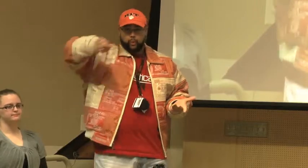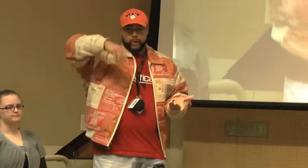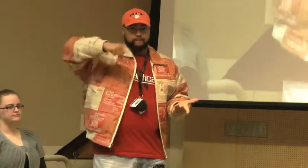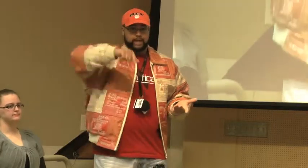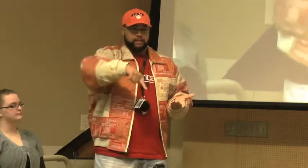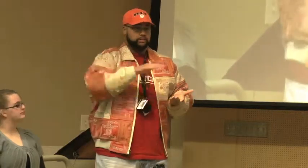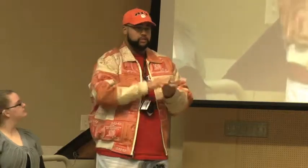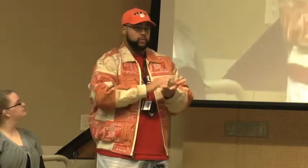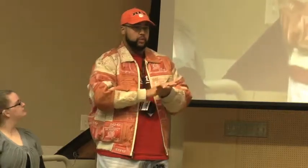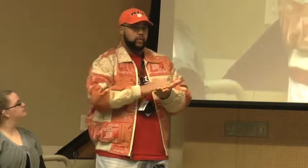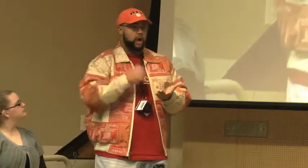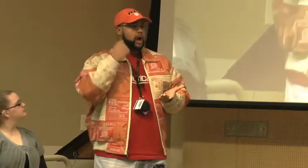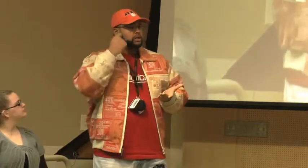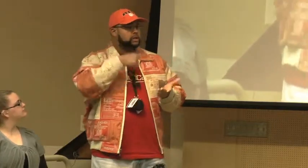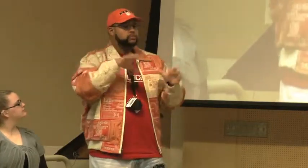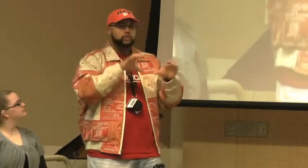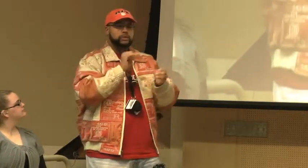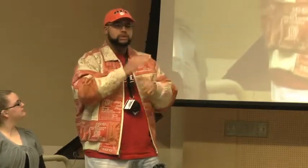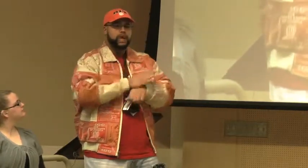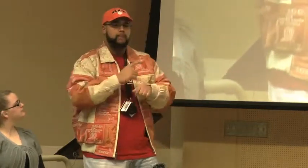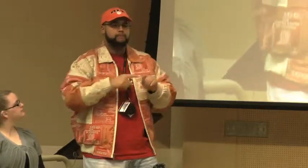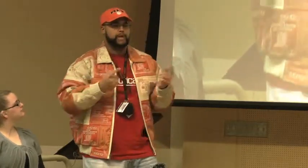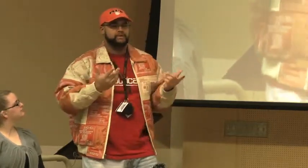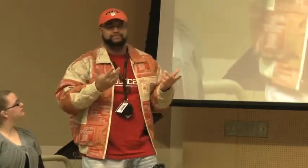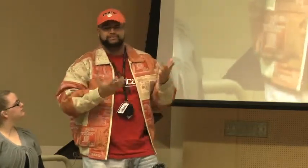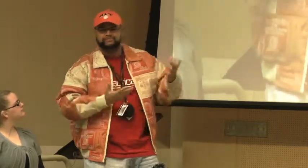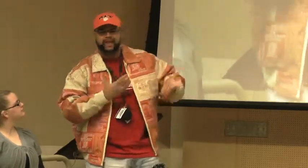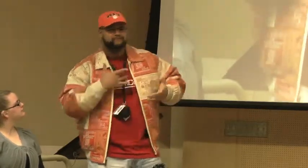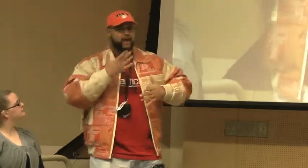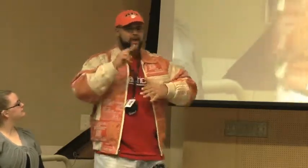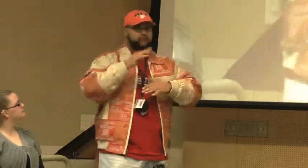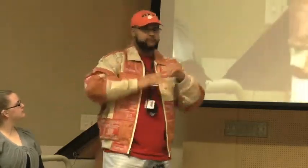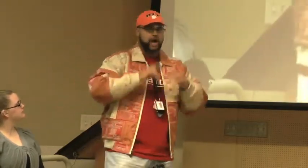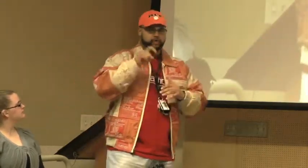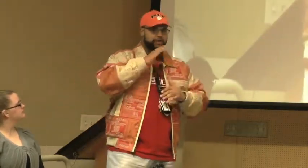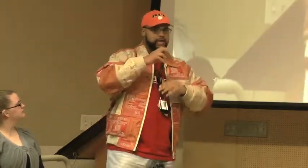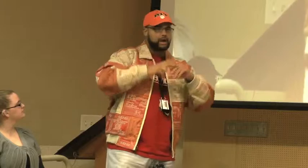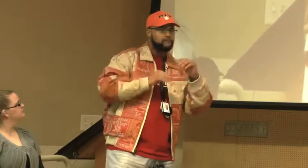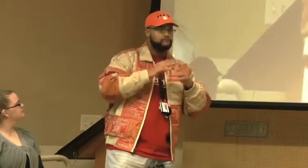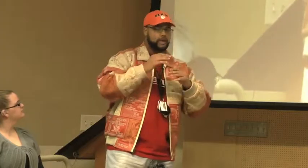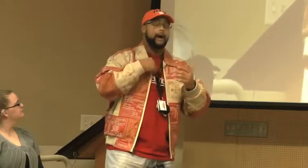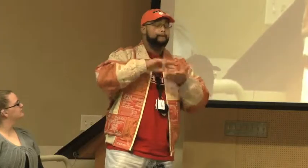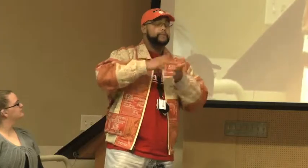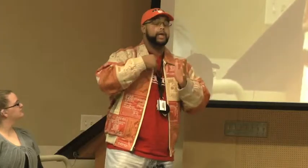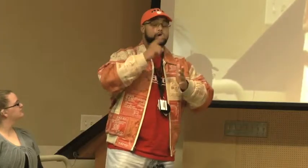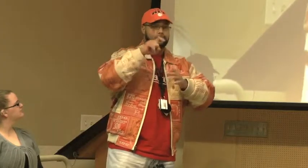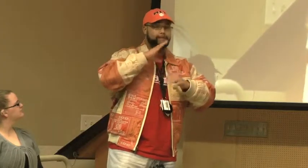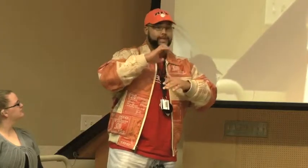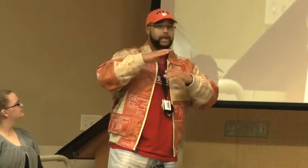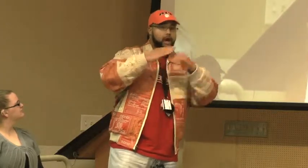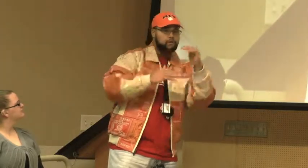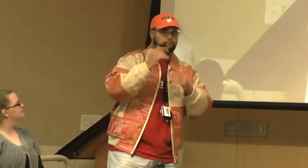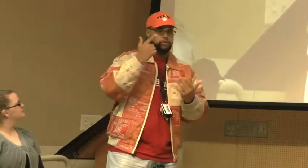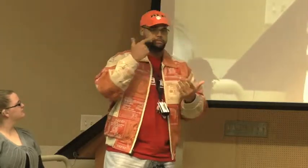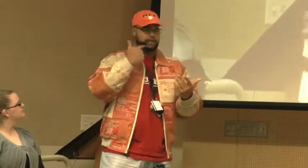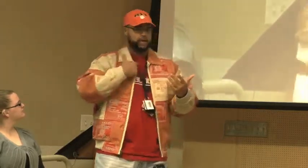school. And we all picked this school, all of you did that, so but at the same time I feel uncomfortable. I mean, we should